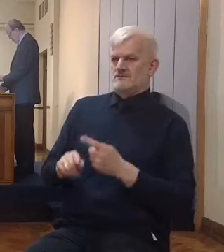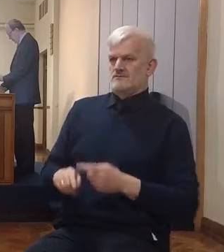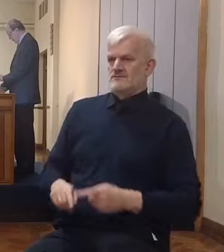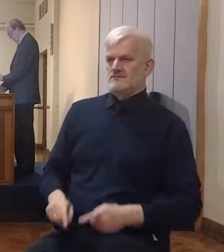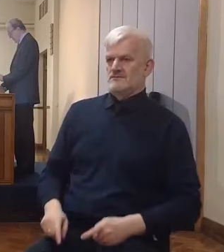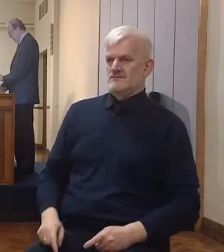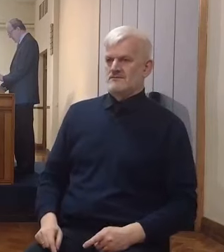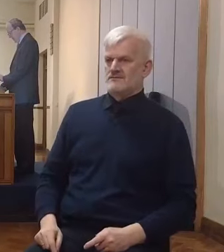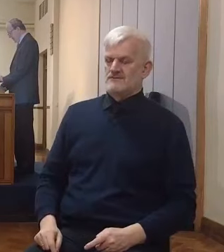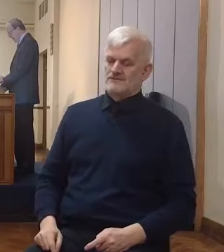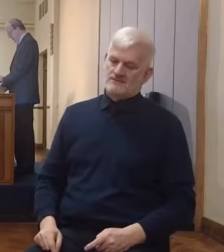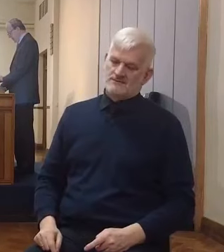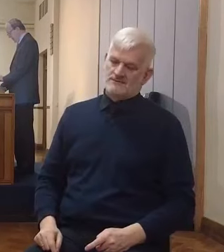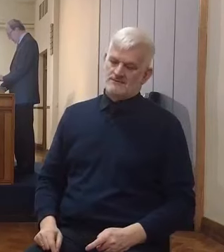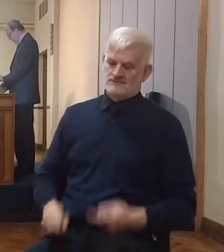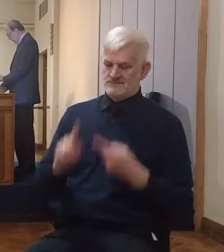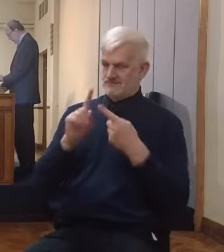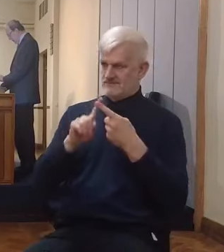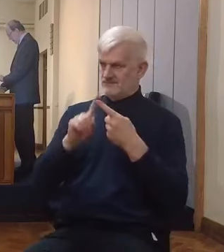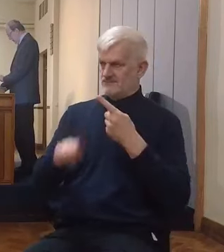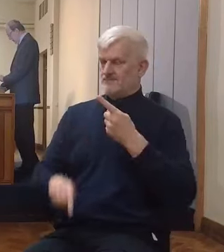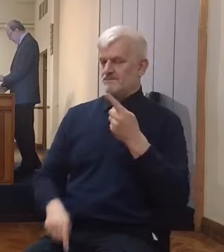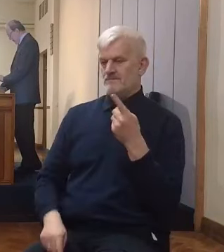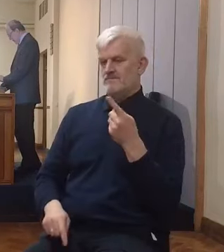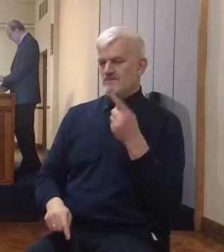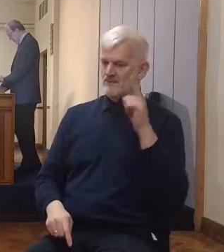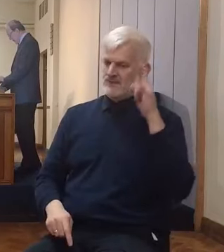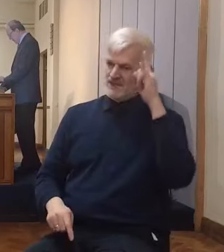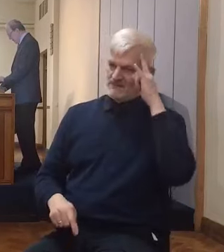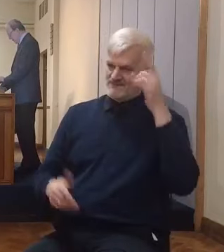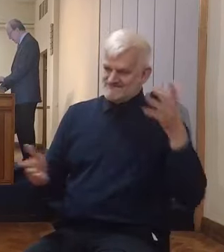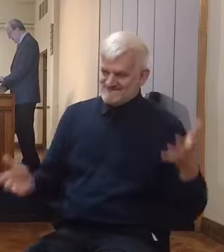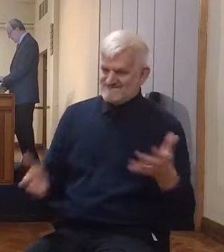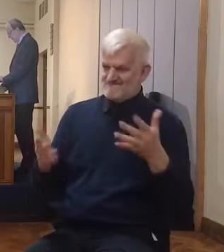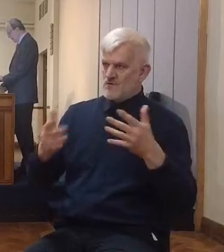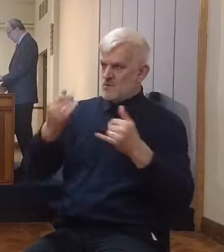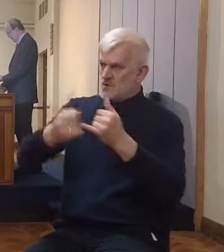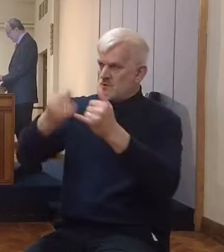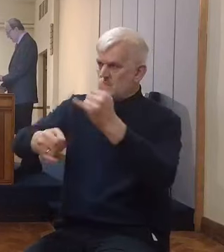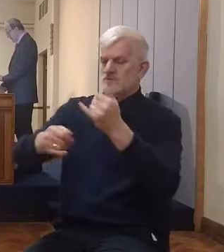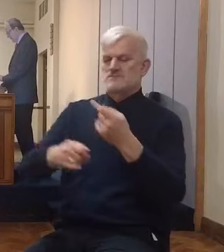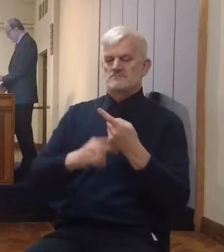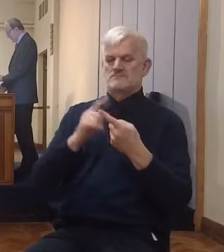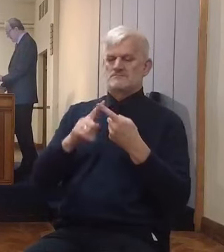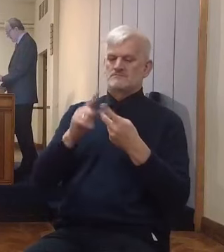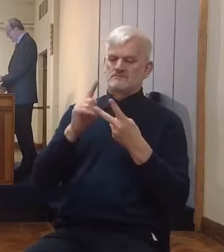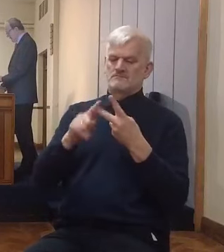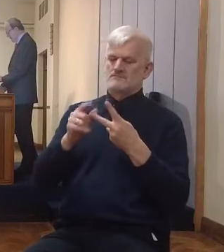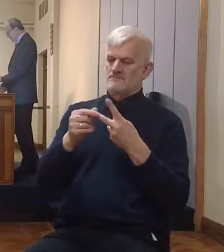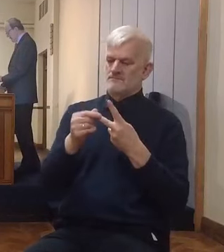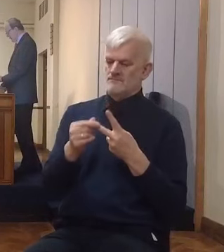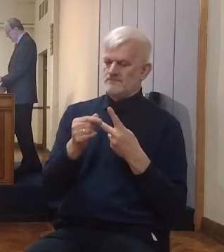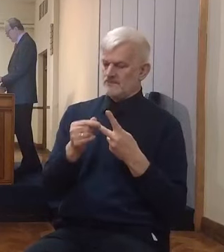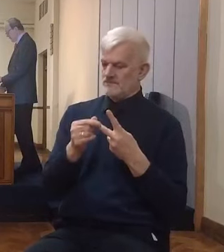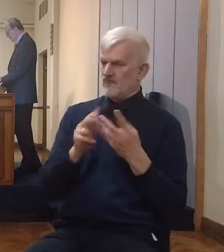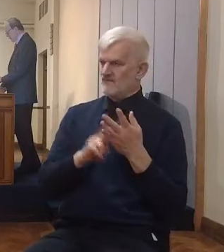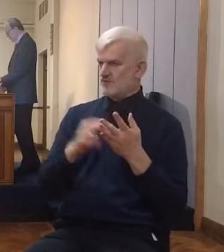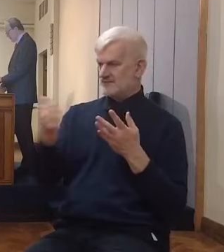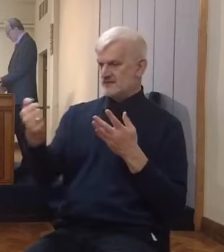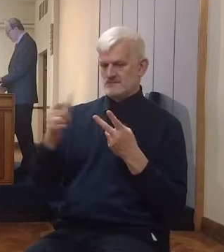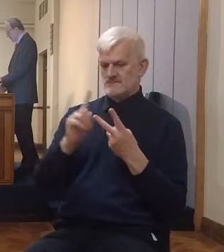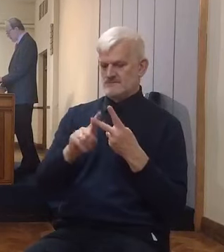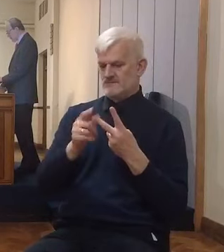Well, I go to another edict, and it'll be this, and I'll be looking down at verse 6,